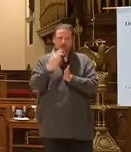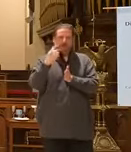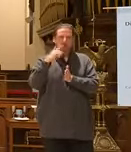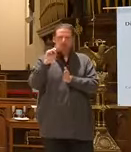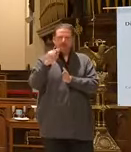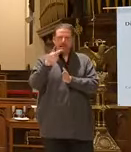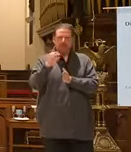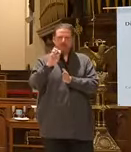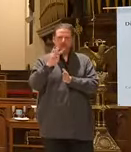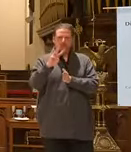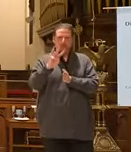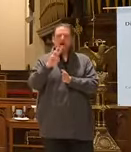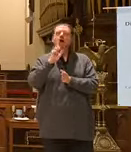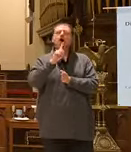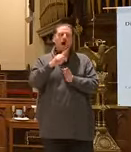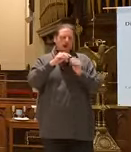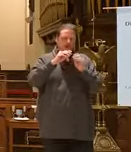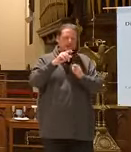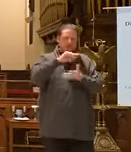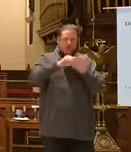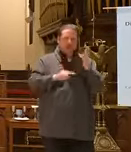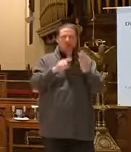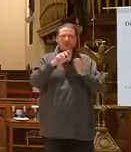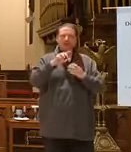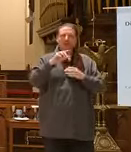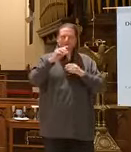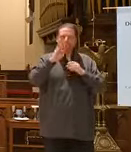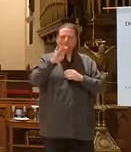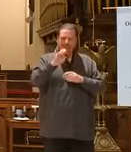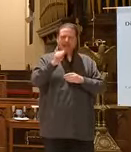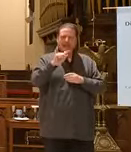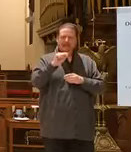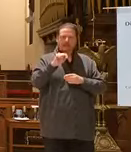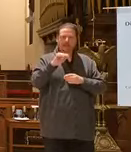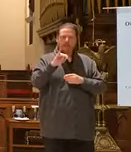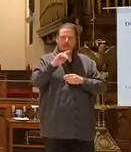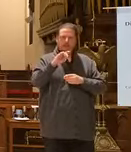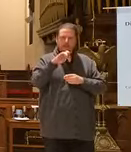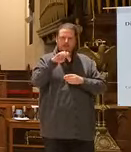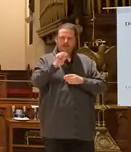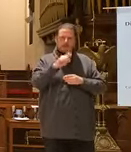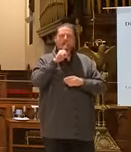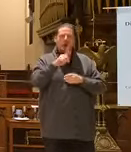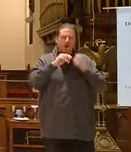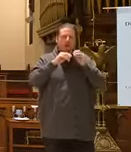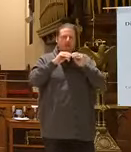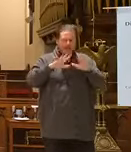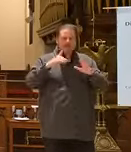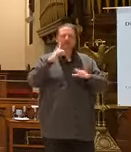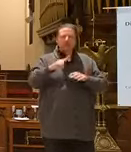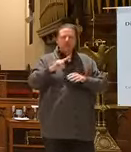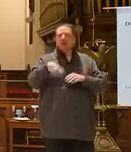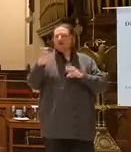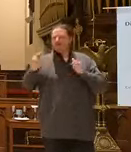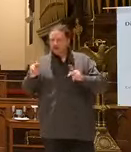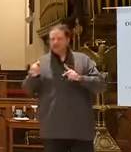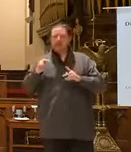blessing on the vulnerability Jesus tells us we will encounter and are to embrace in this world.